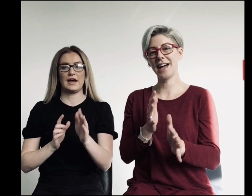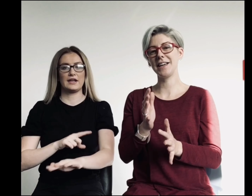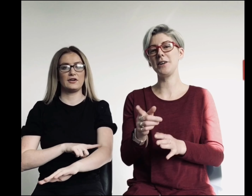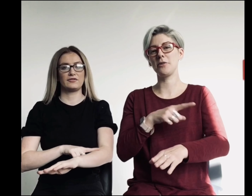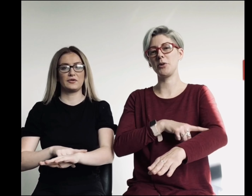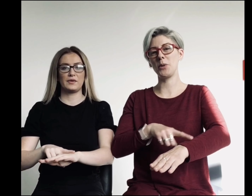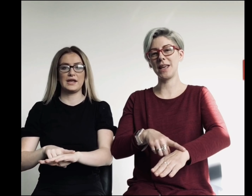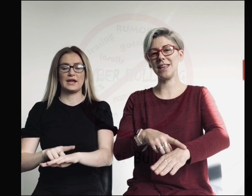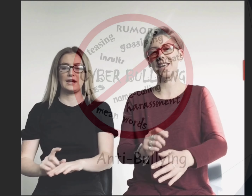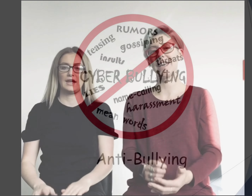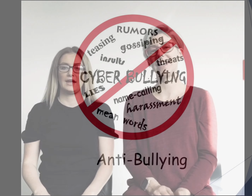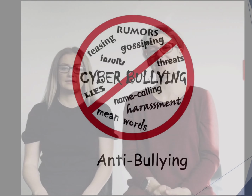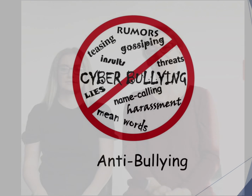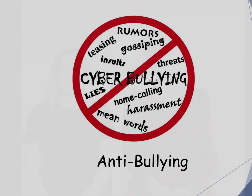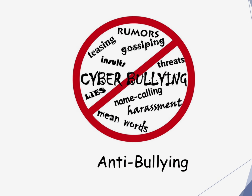sign of the week is...